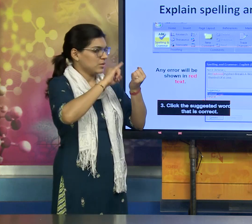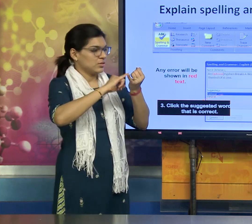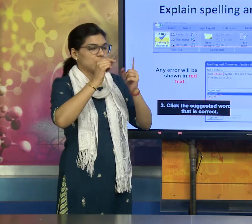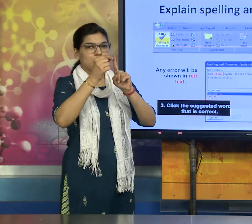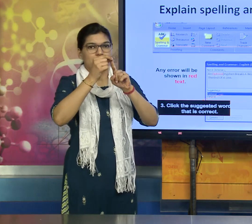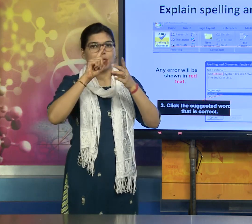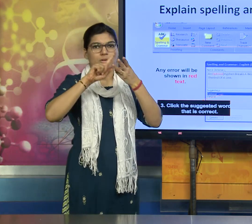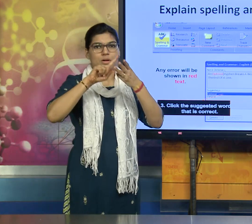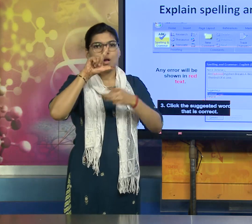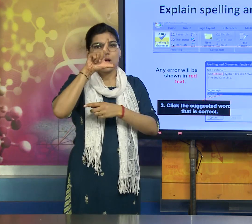Grammar.